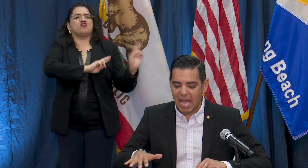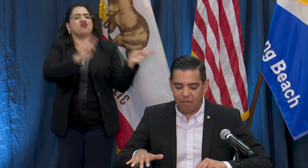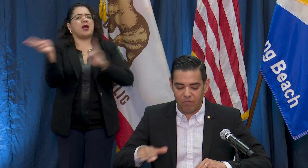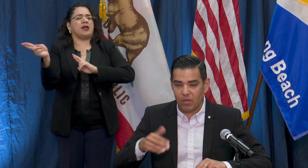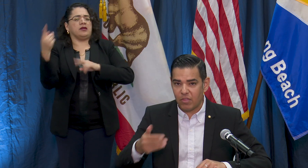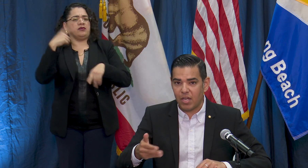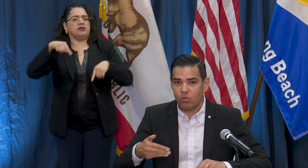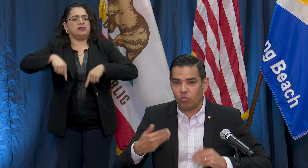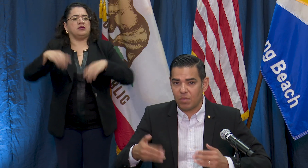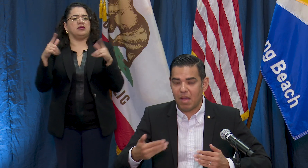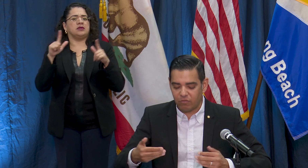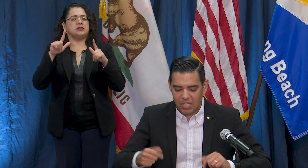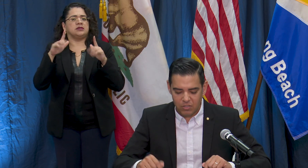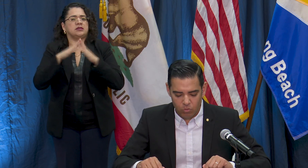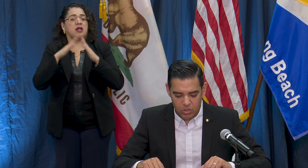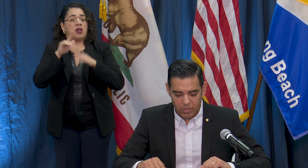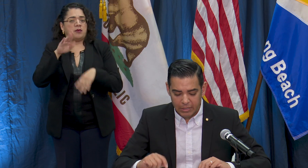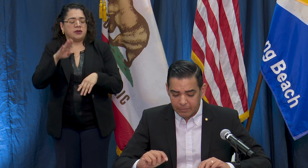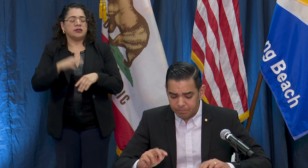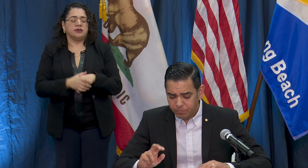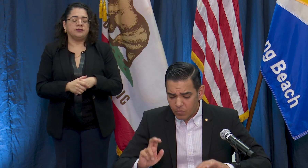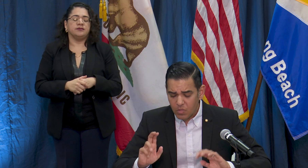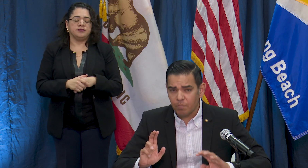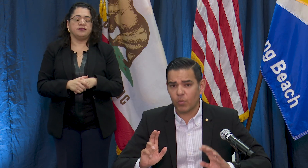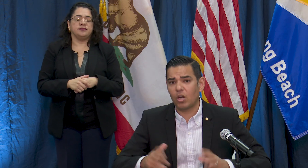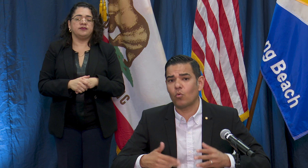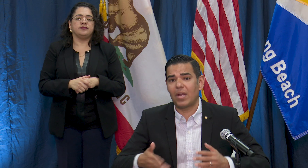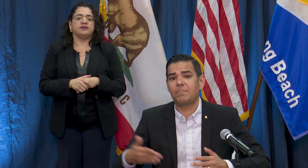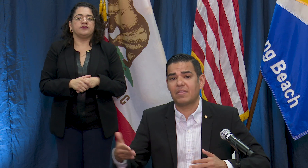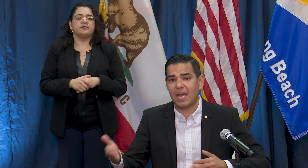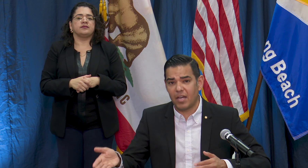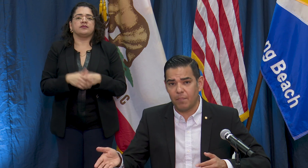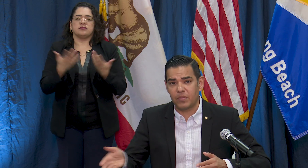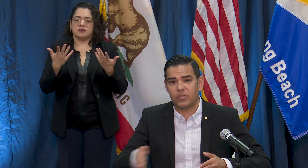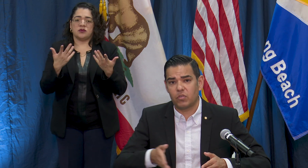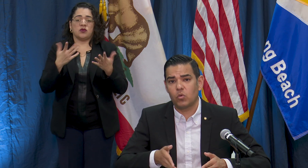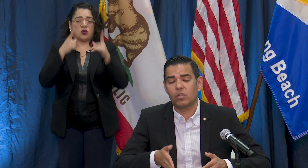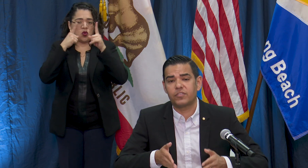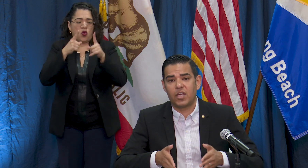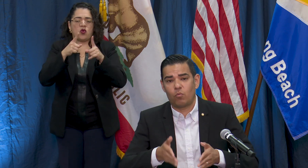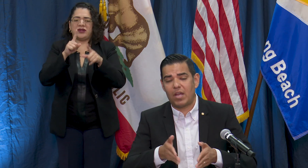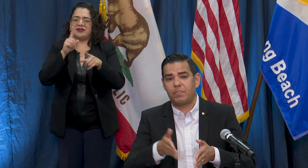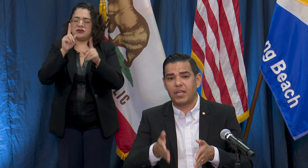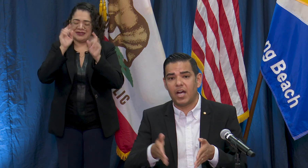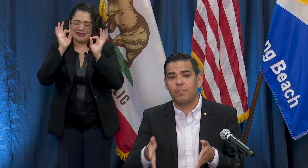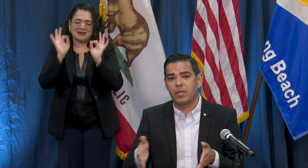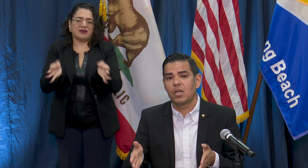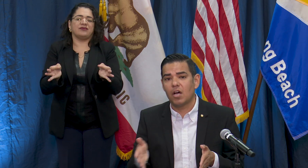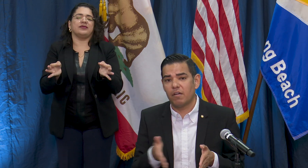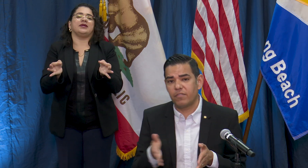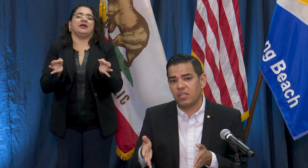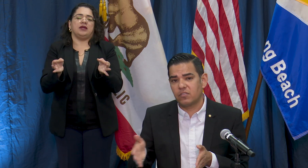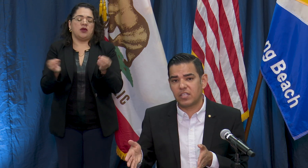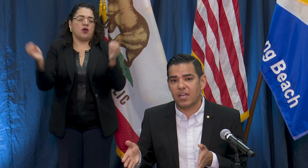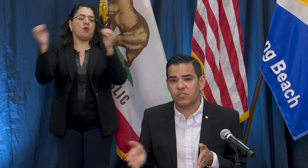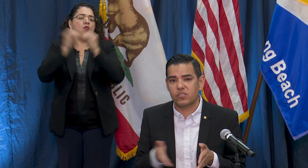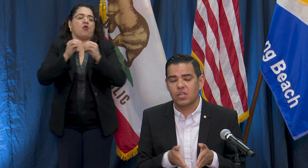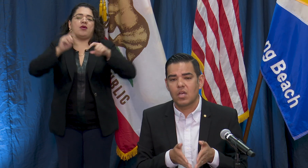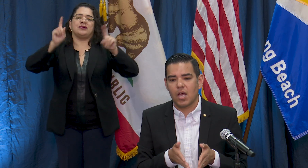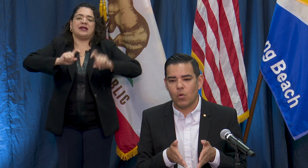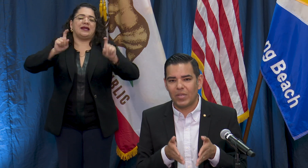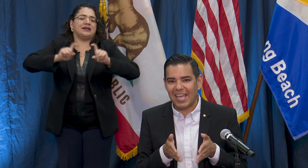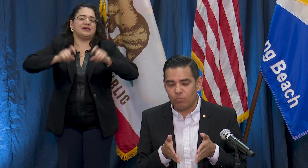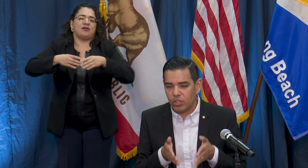that we have and the amount of tests that we're doing. But we are ramping that up. And so you will see a ramping up of these